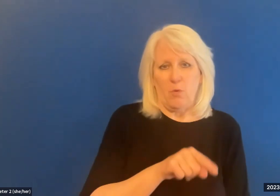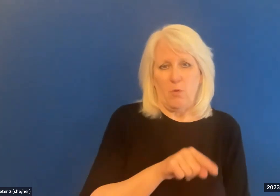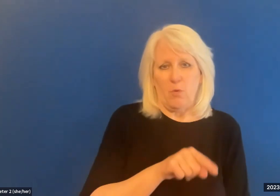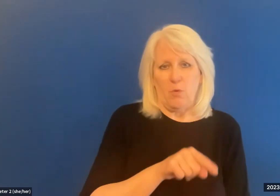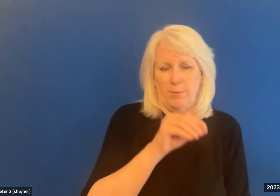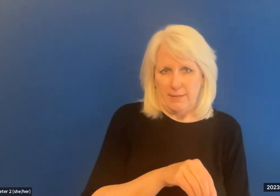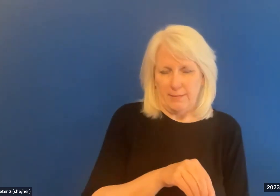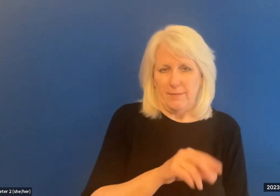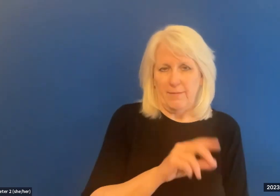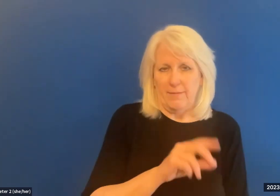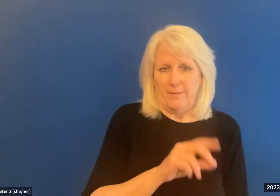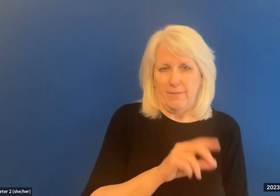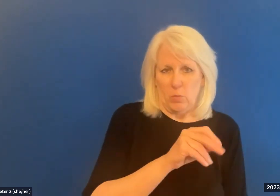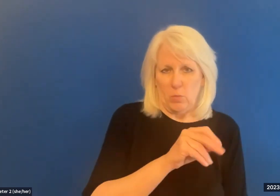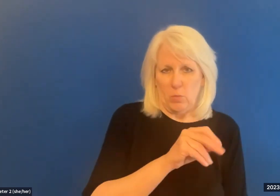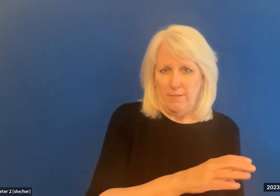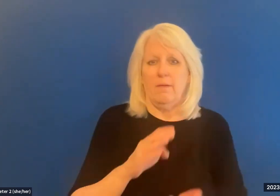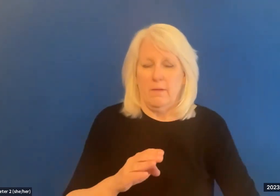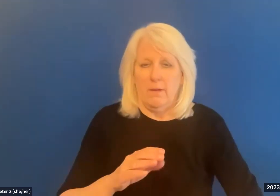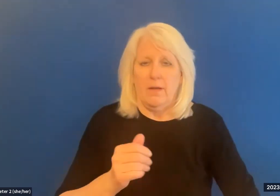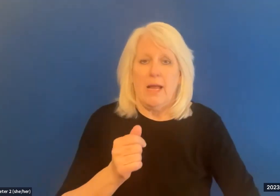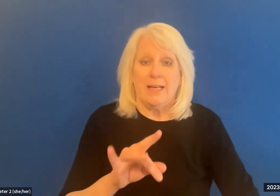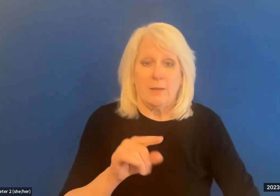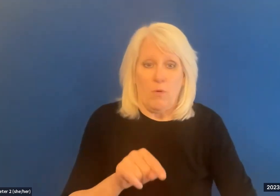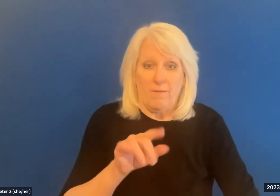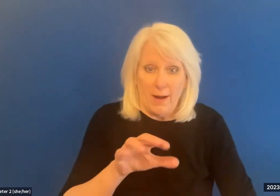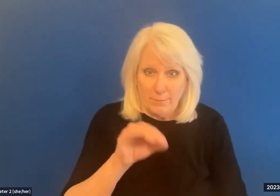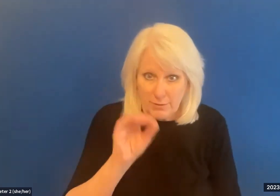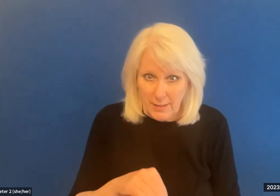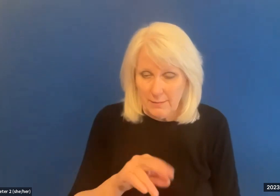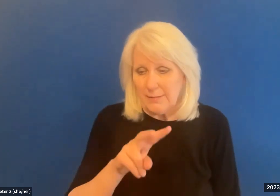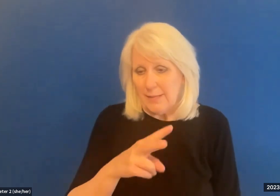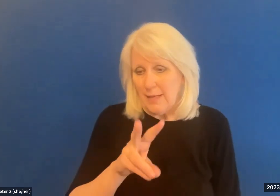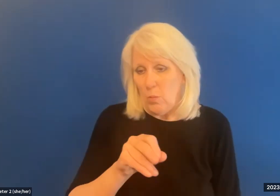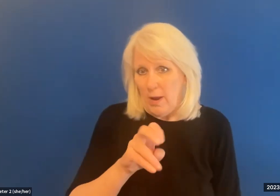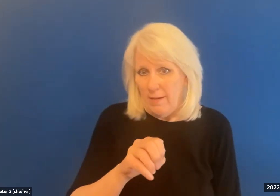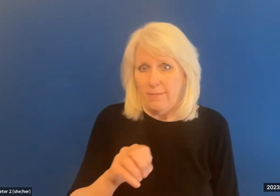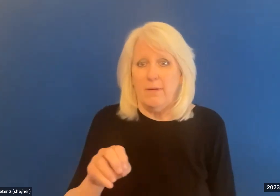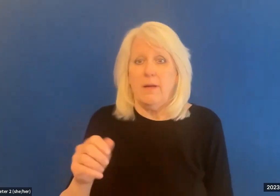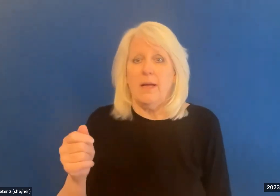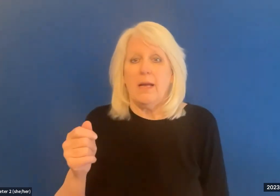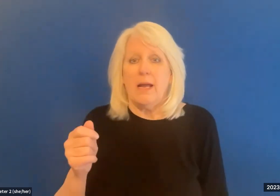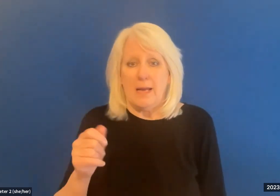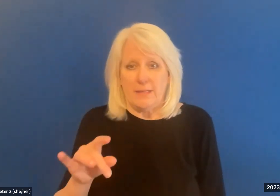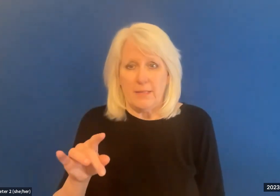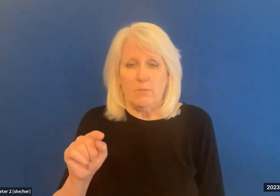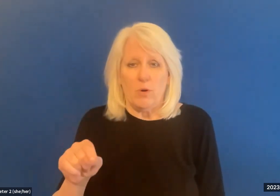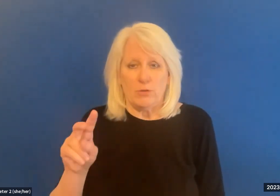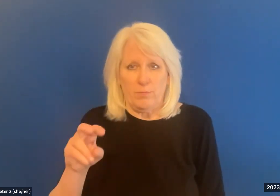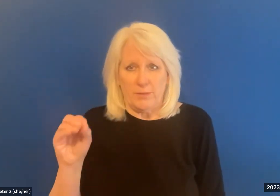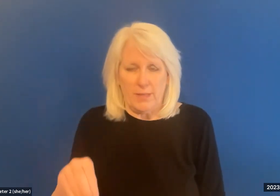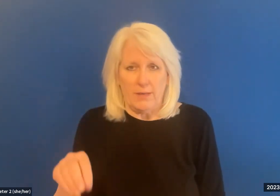body with disabilities in 2015 and 18.5% in 2019. All of these increases